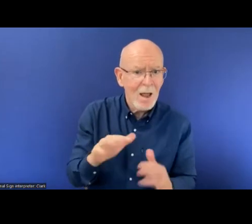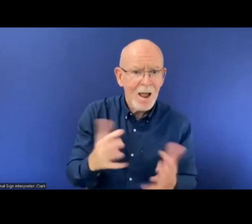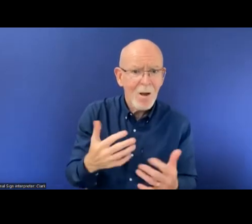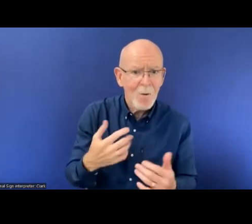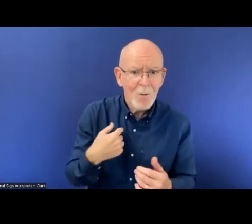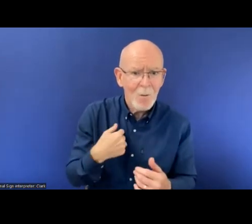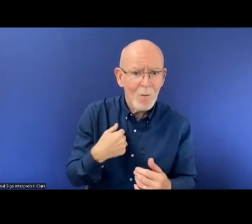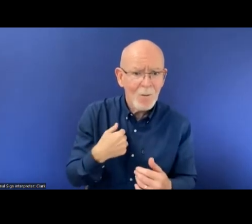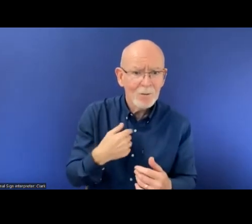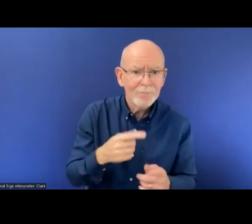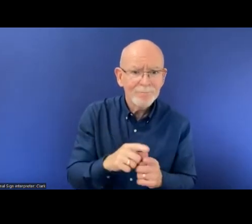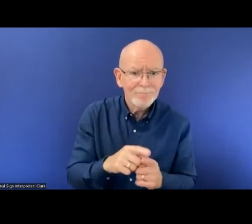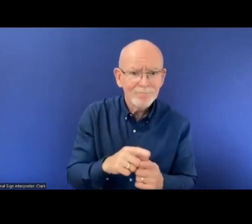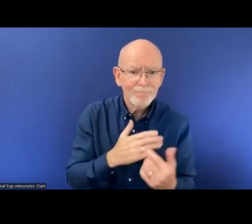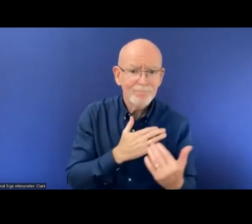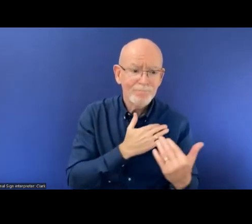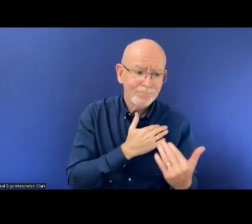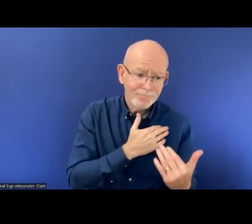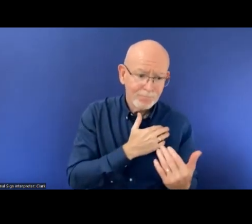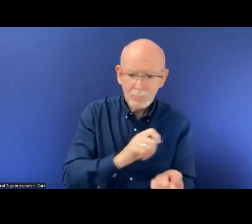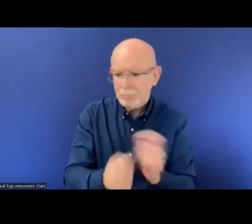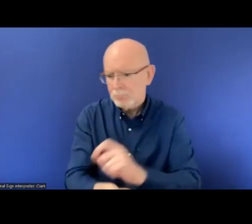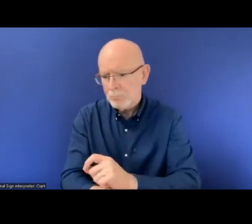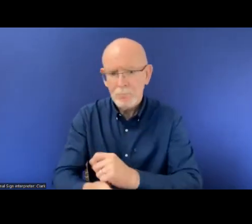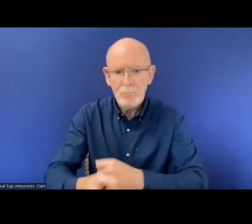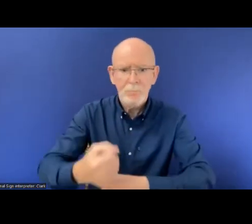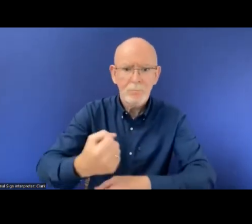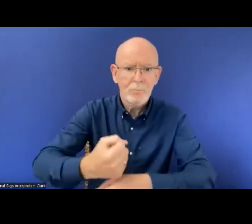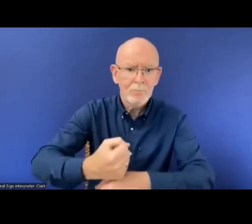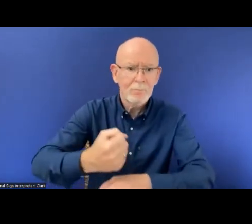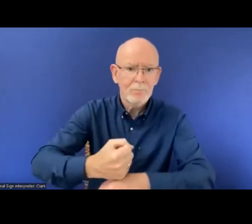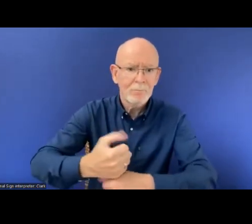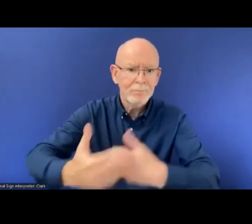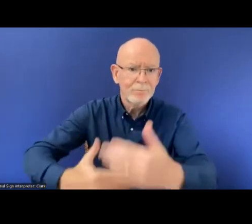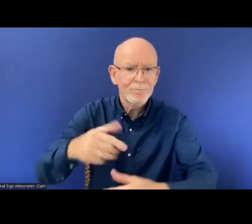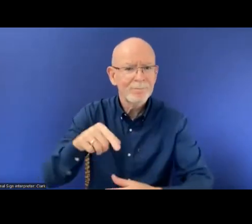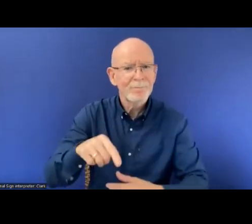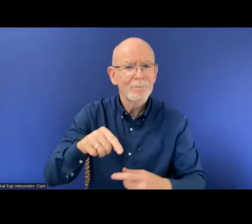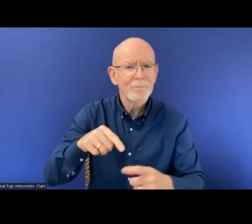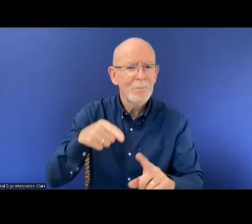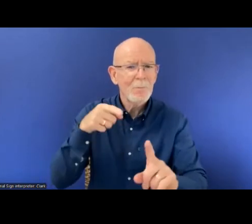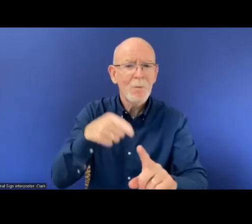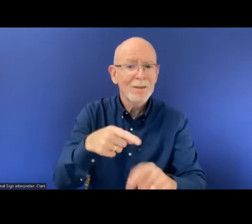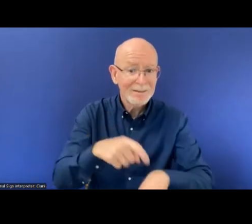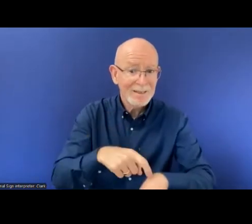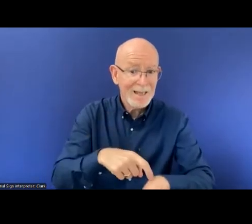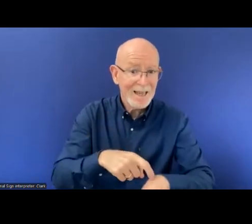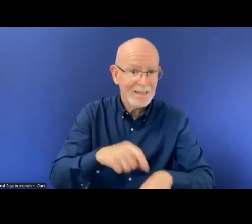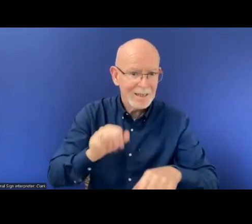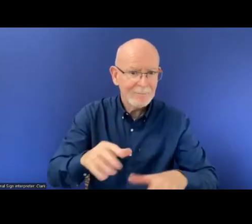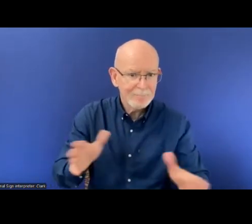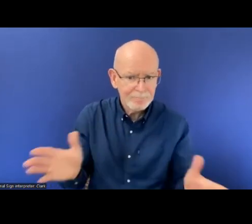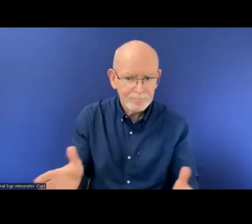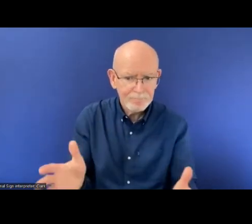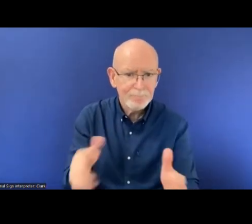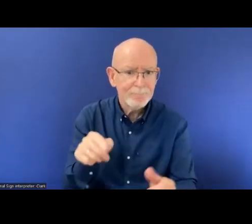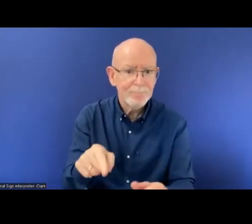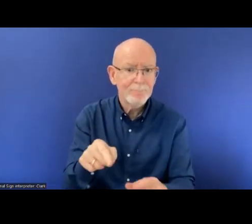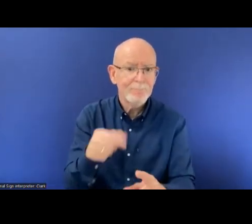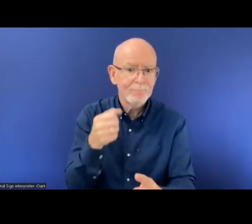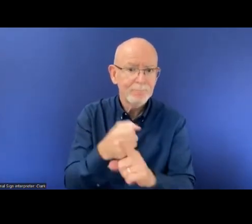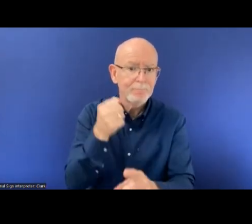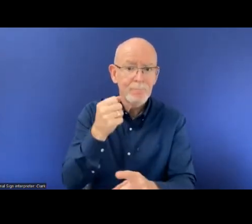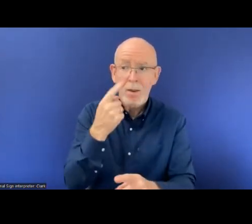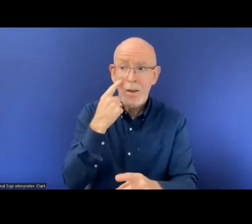today. We are delighted and indeed honored to be hosted by the UN Friends of Vision Group under the chairmanship of some very